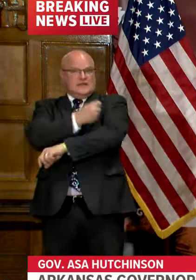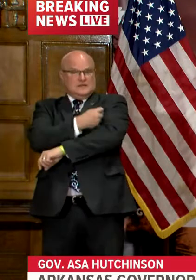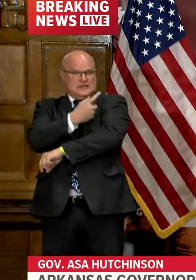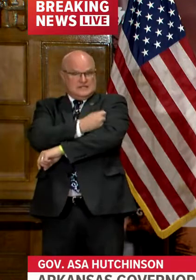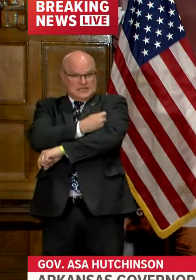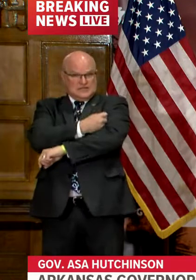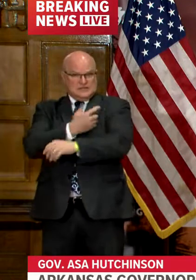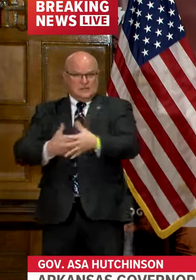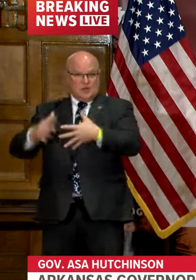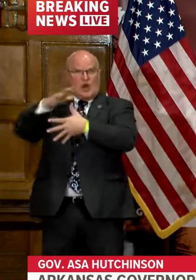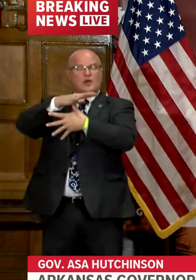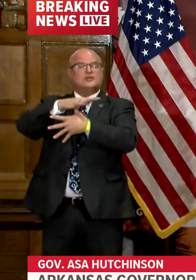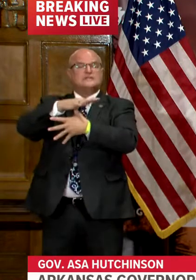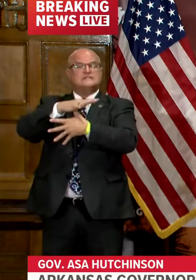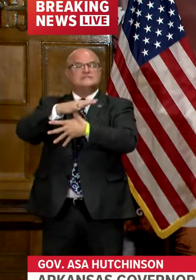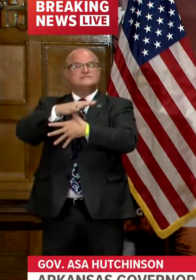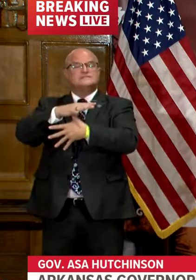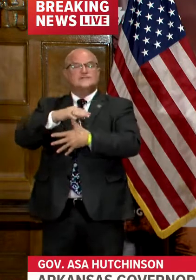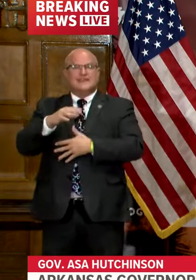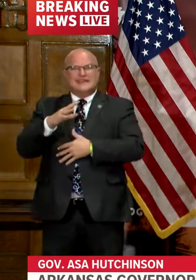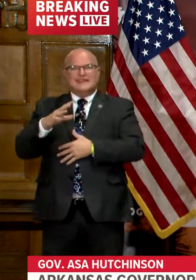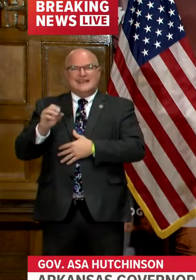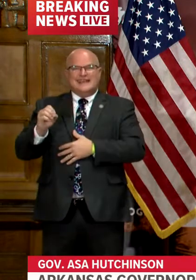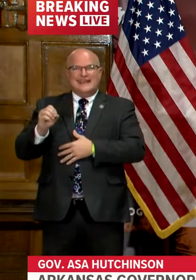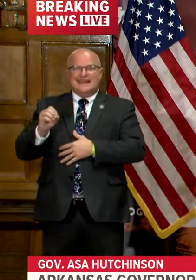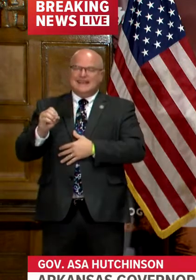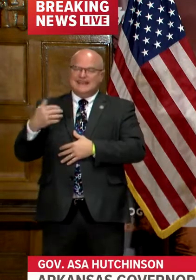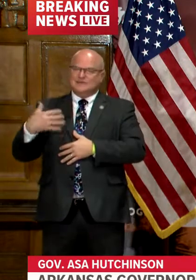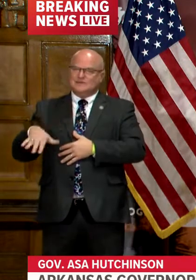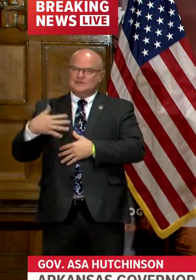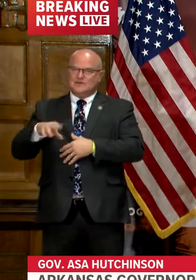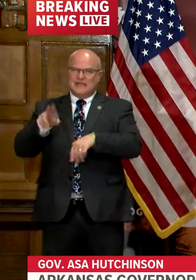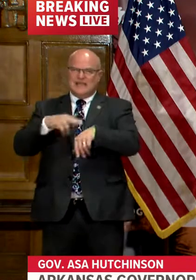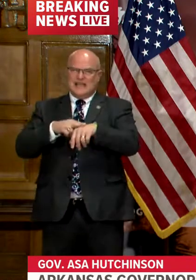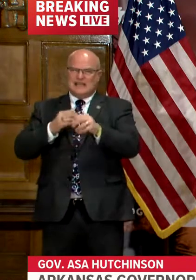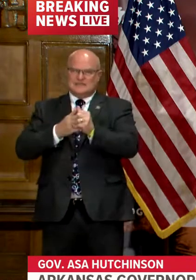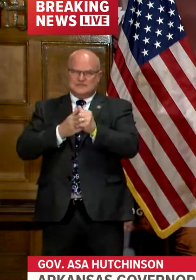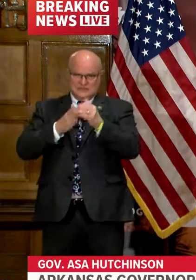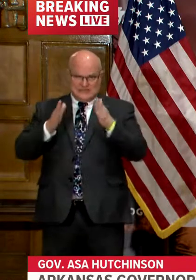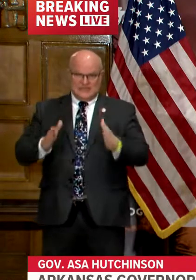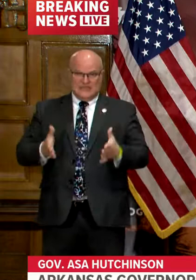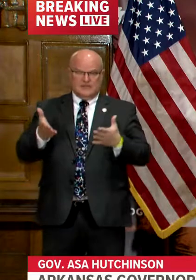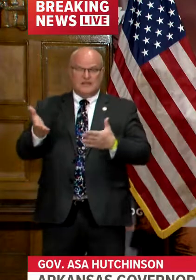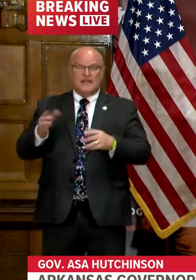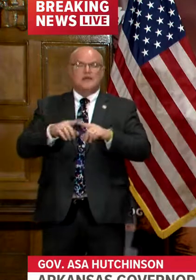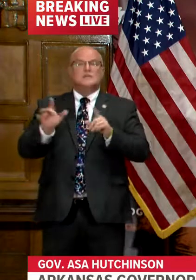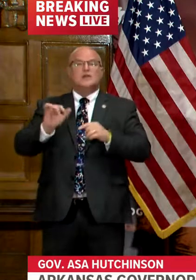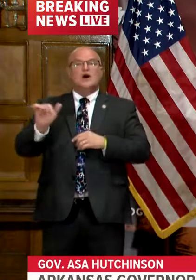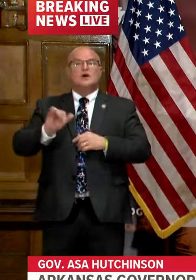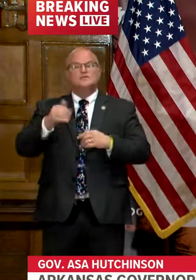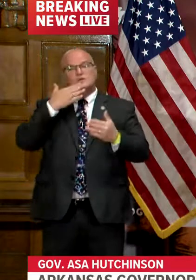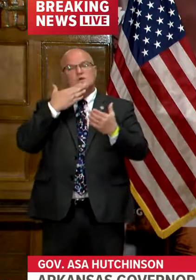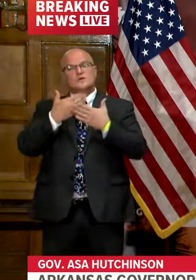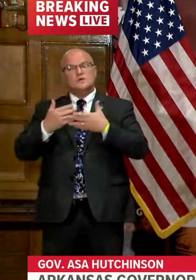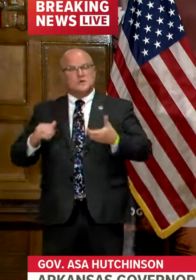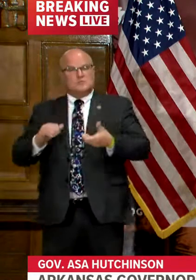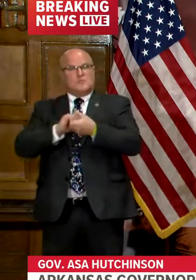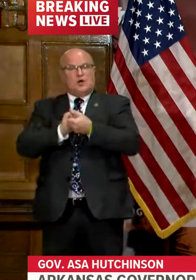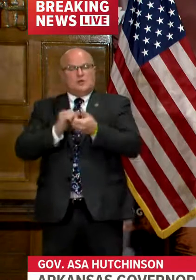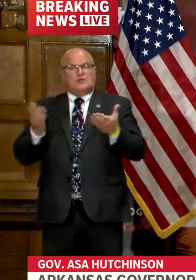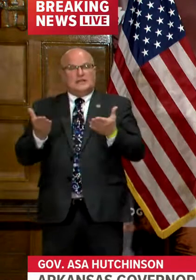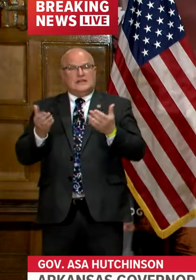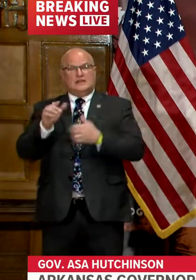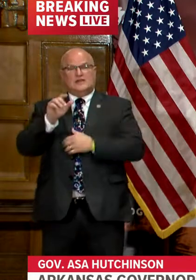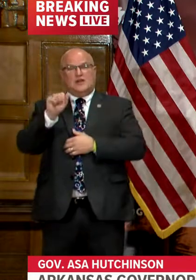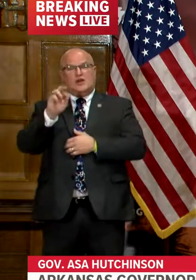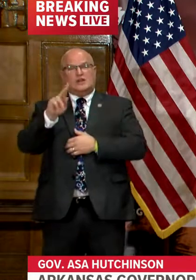immunization priorities. And he's been a national leader in that regard, but also a great partner here as